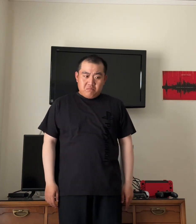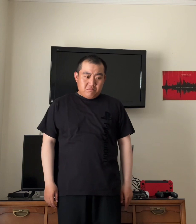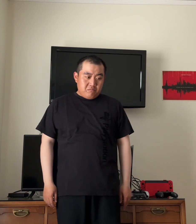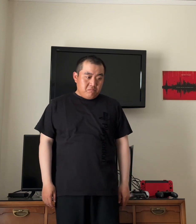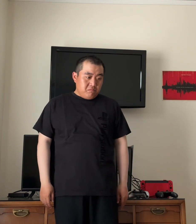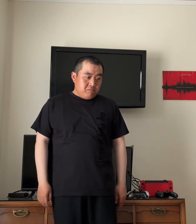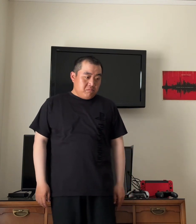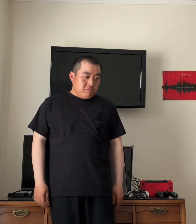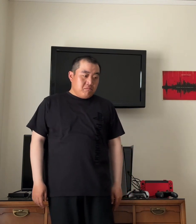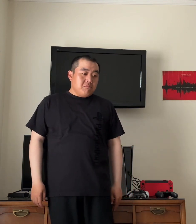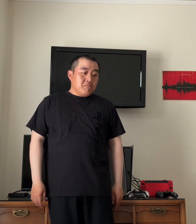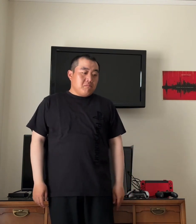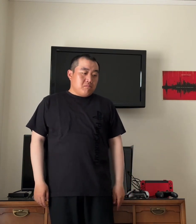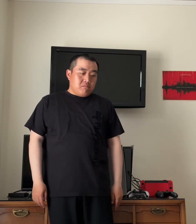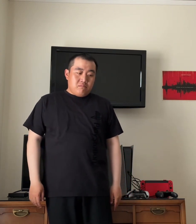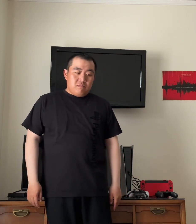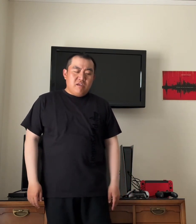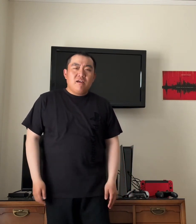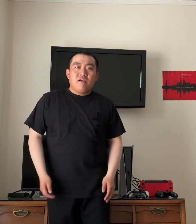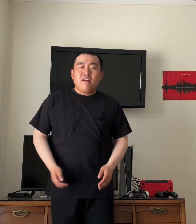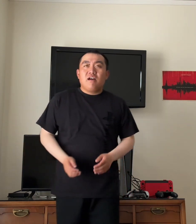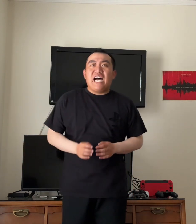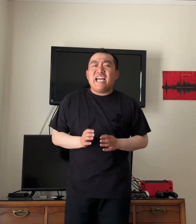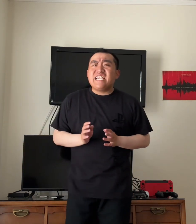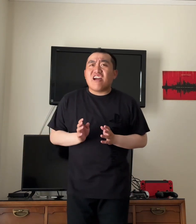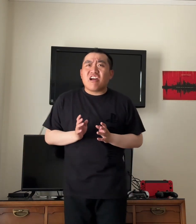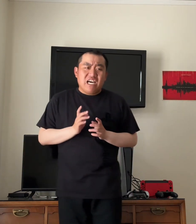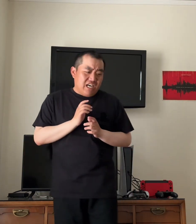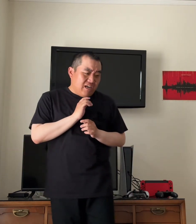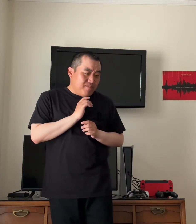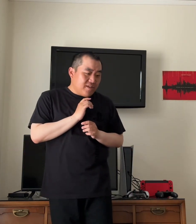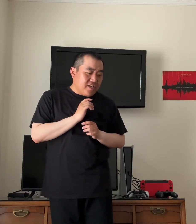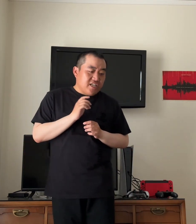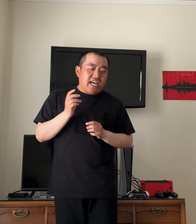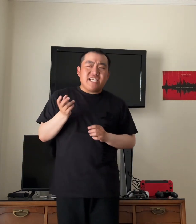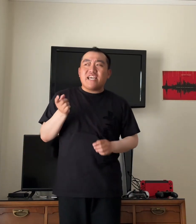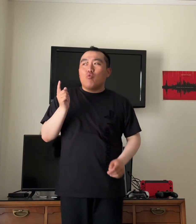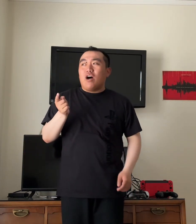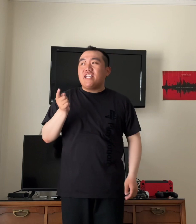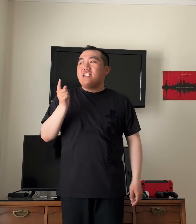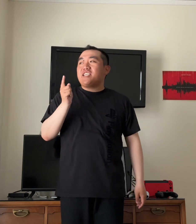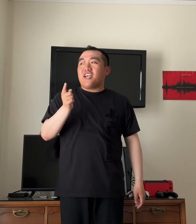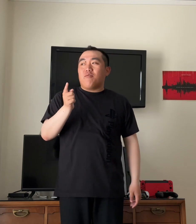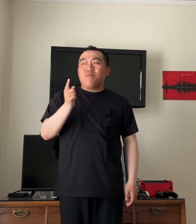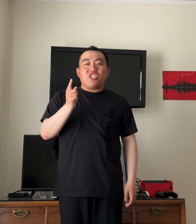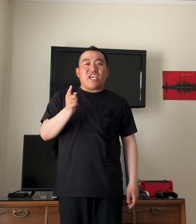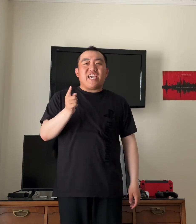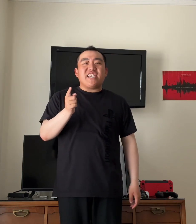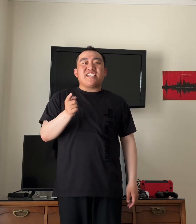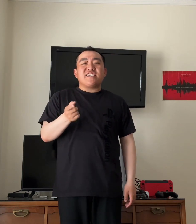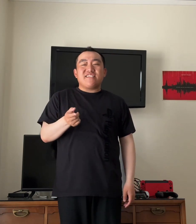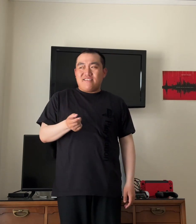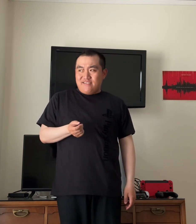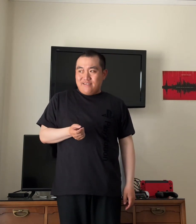the money can I help you good luck hi there um could I get one Kelp Shake